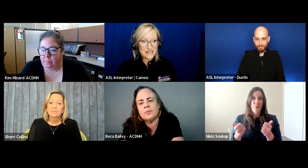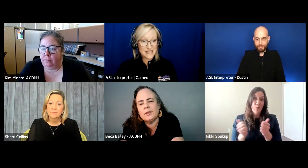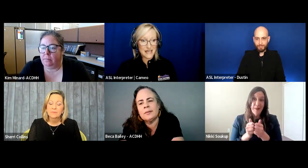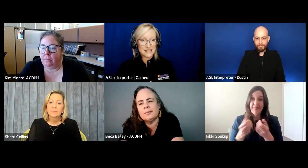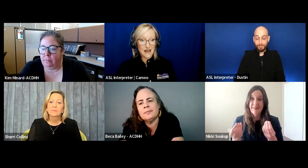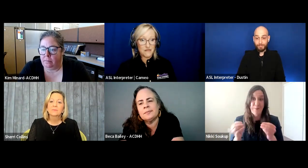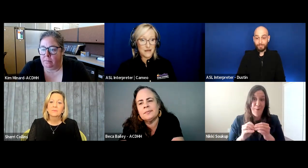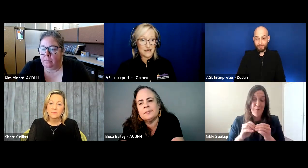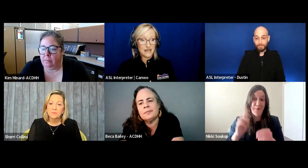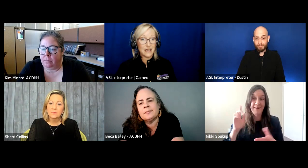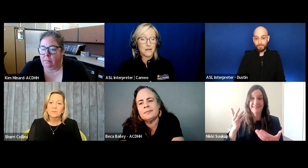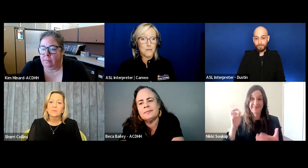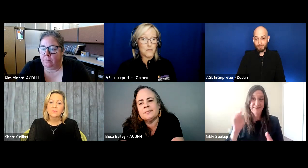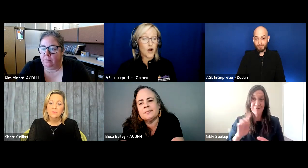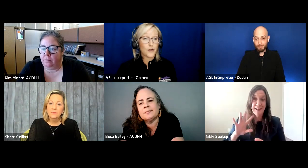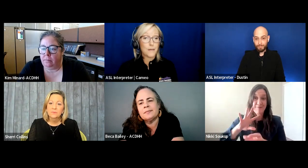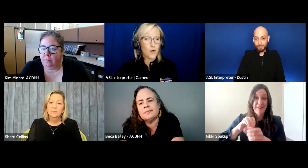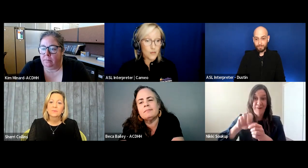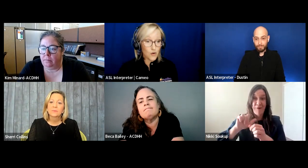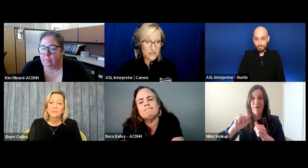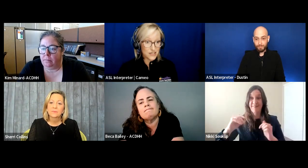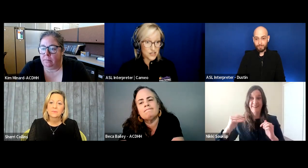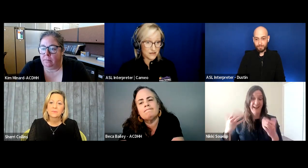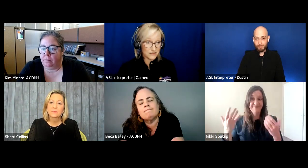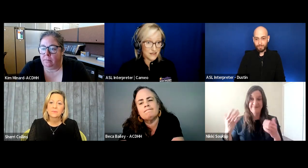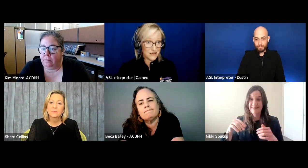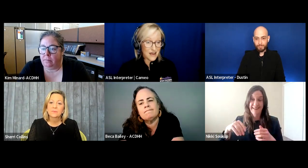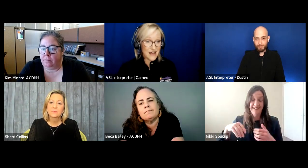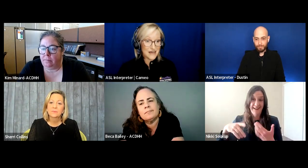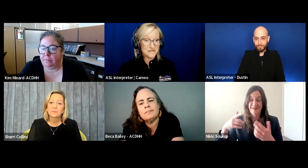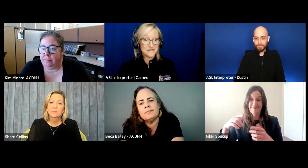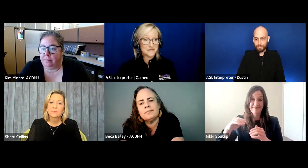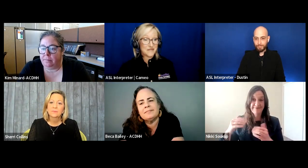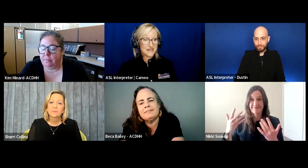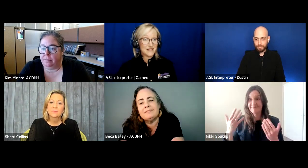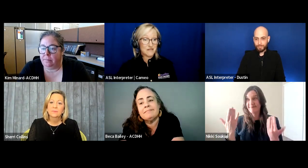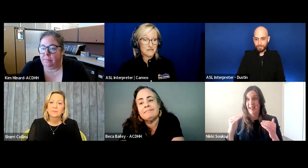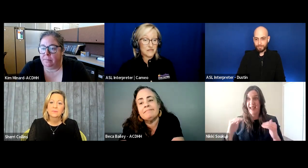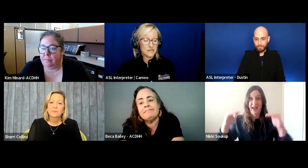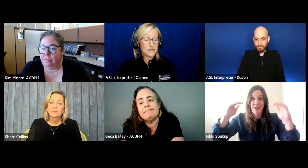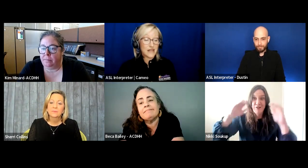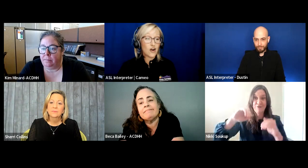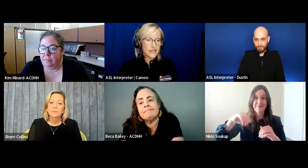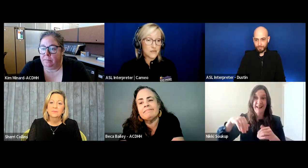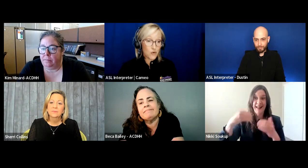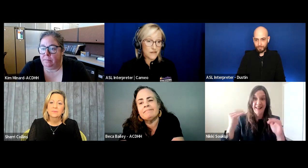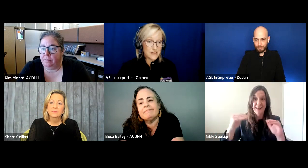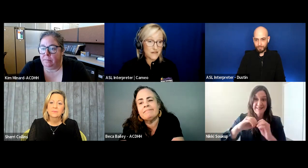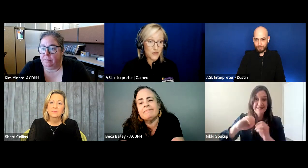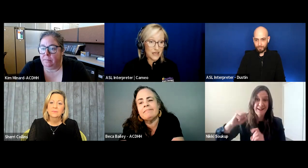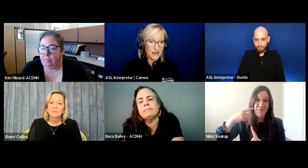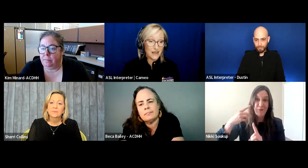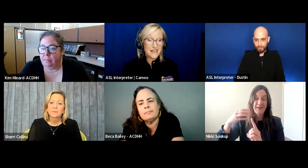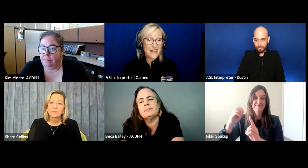of these things have been garnering more and more attention that are in support of the